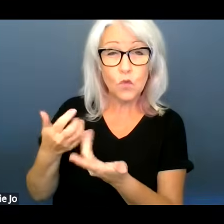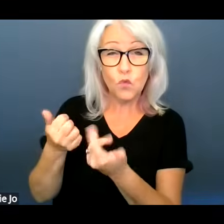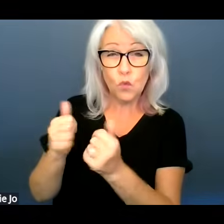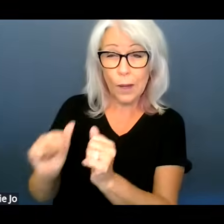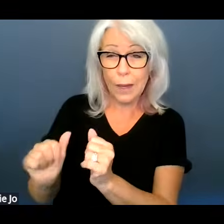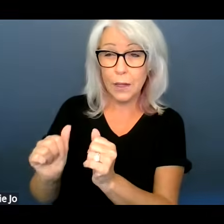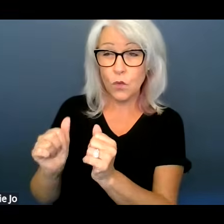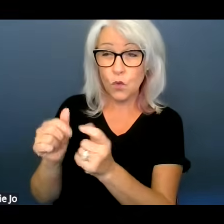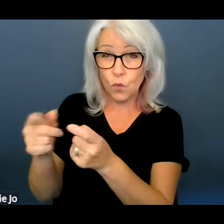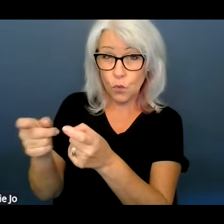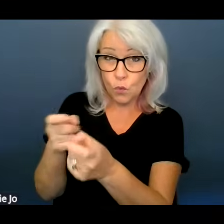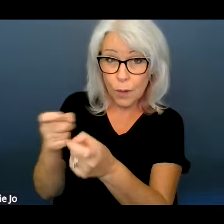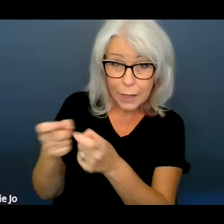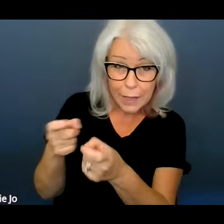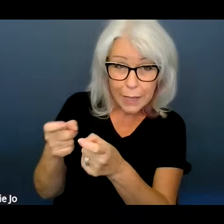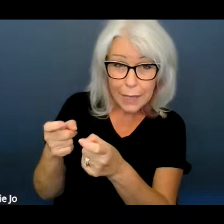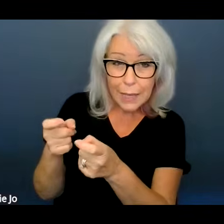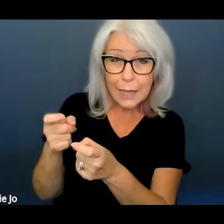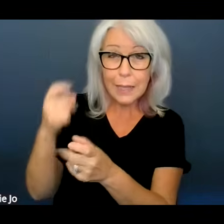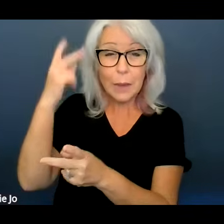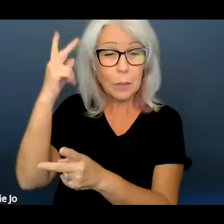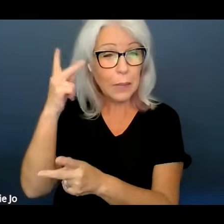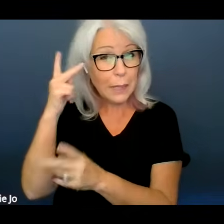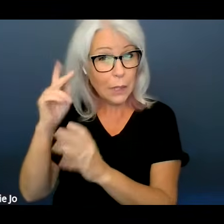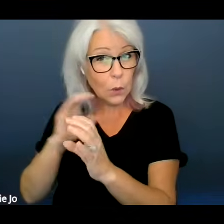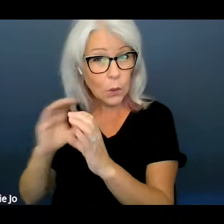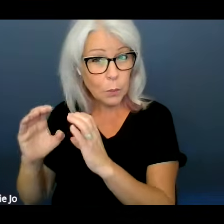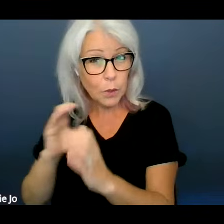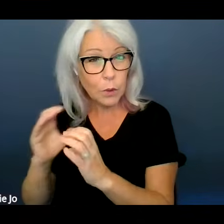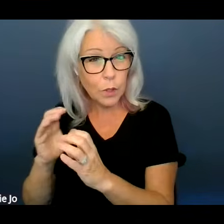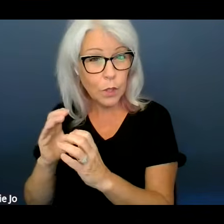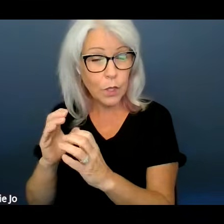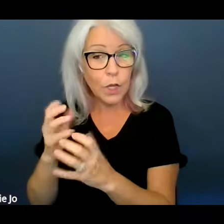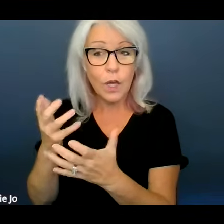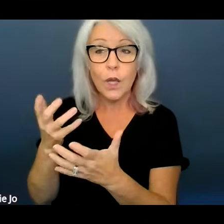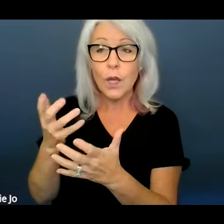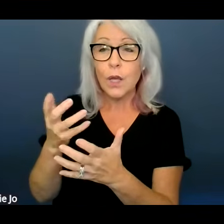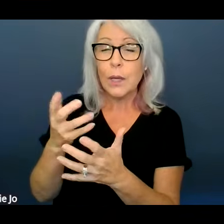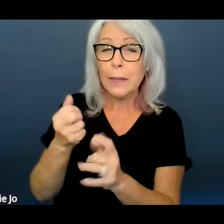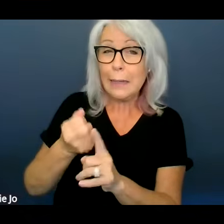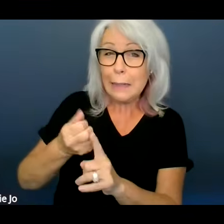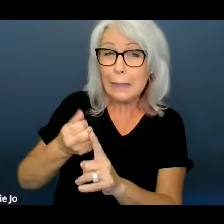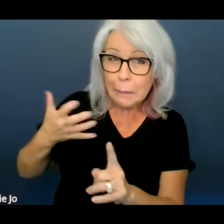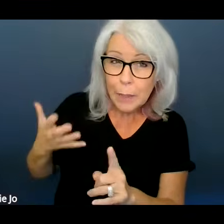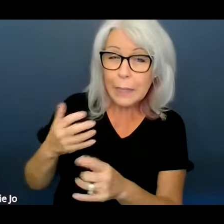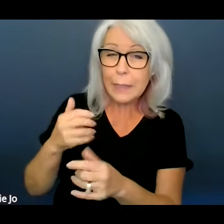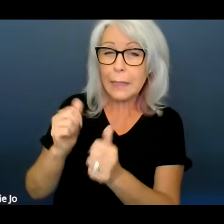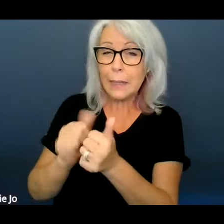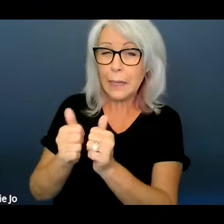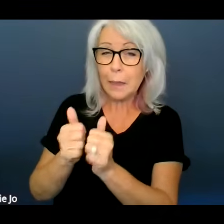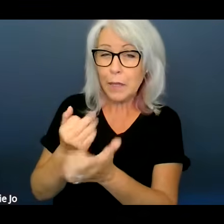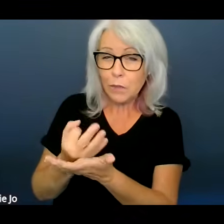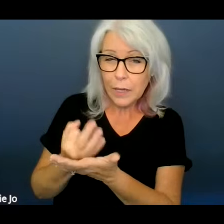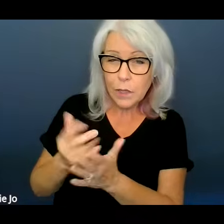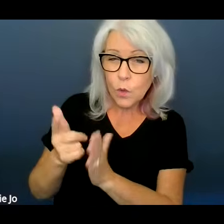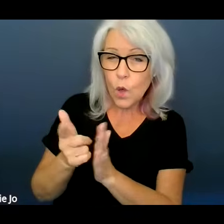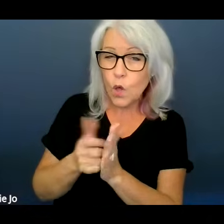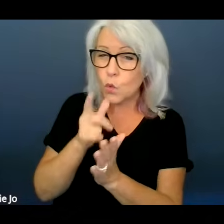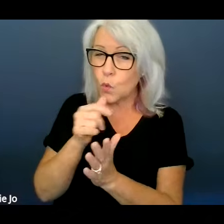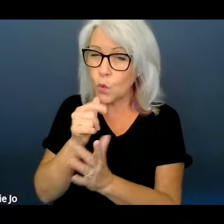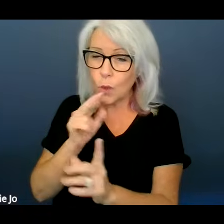political communications, some kind of existing campaign finance laws, updating, expanding, who they apply to,